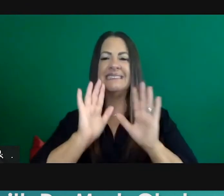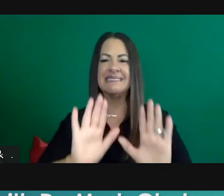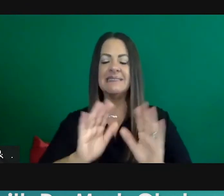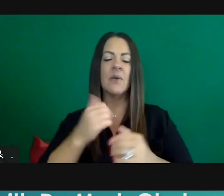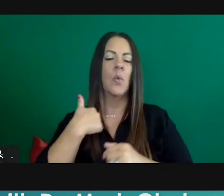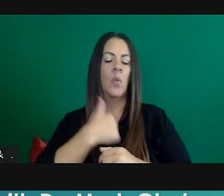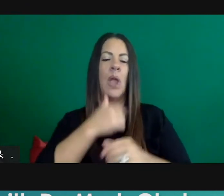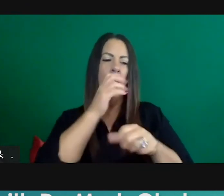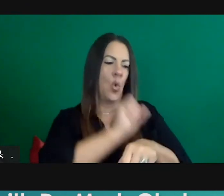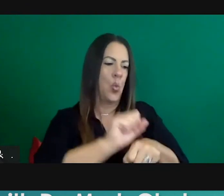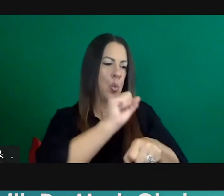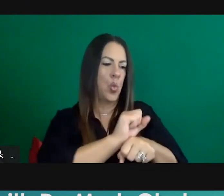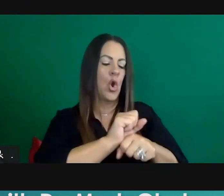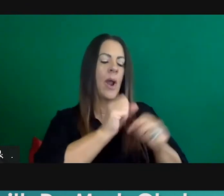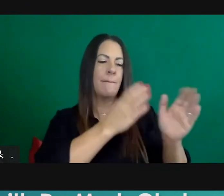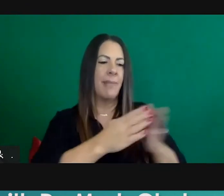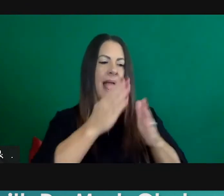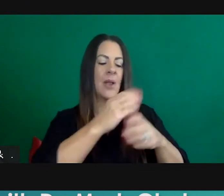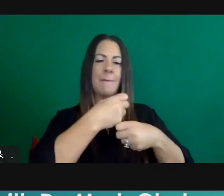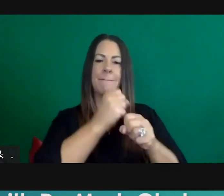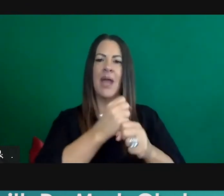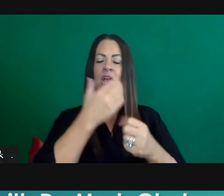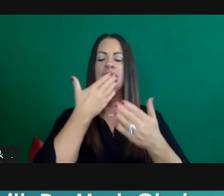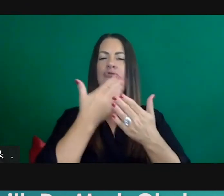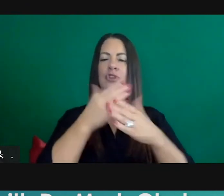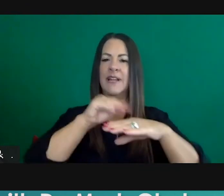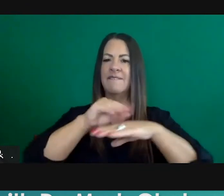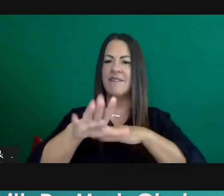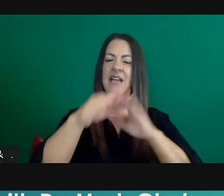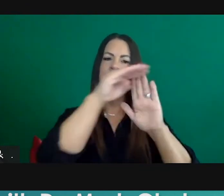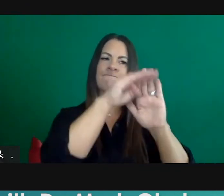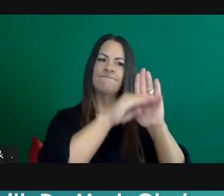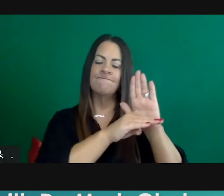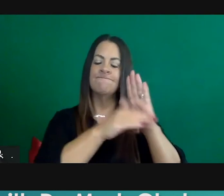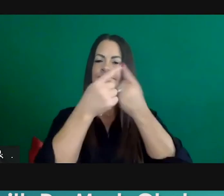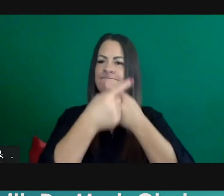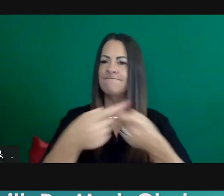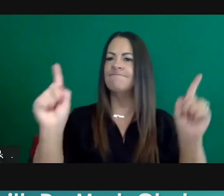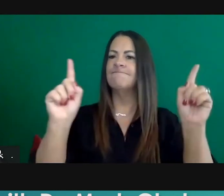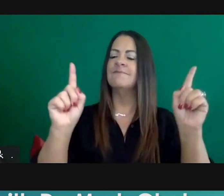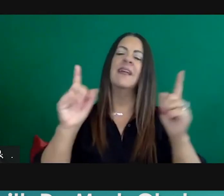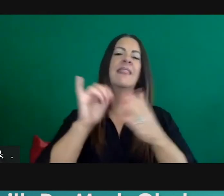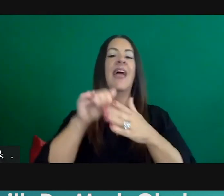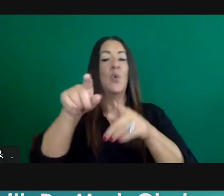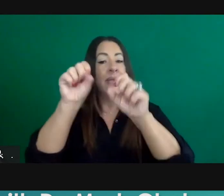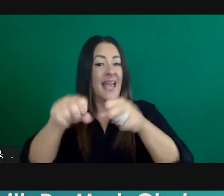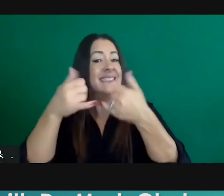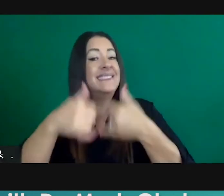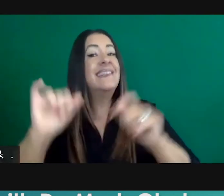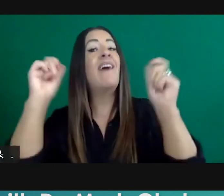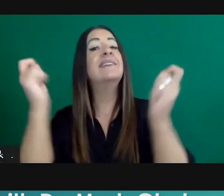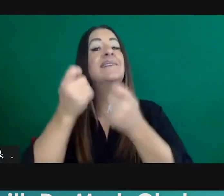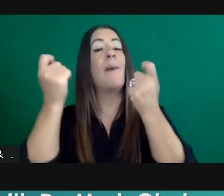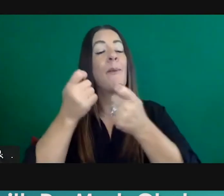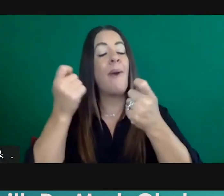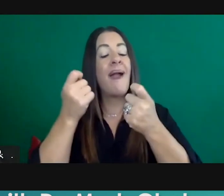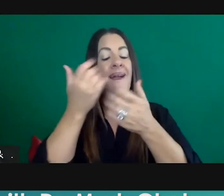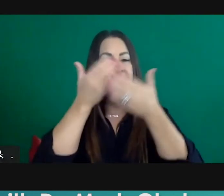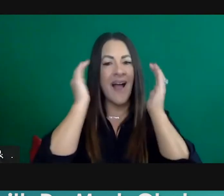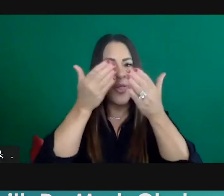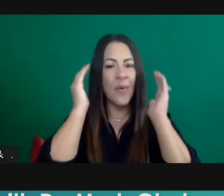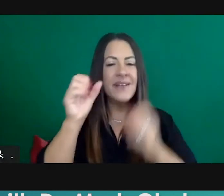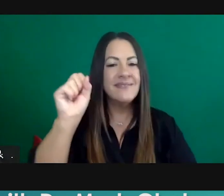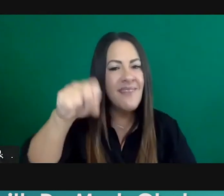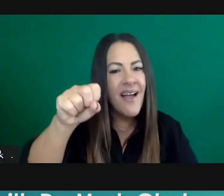some guidelines that are clear about how we can still celebrate the Halloween festivities, even enjoy in some of the